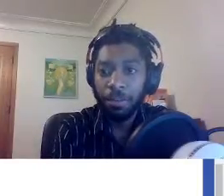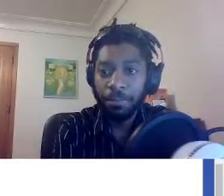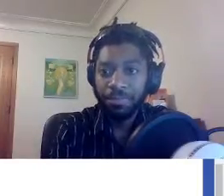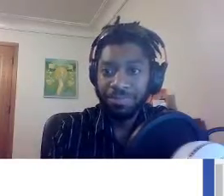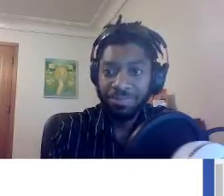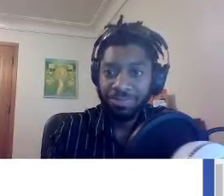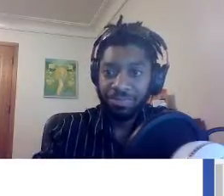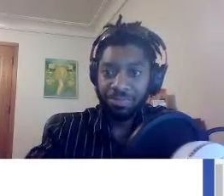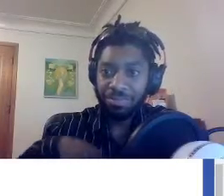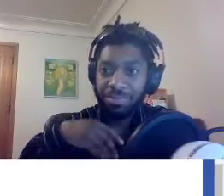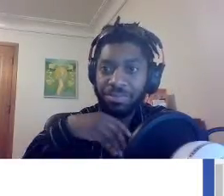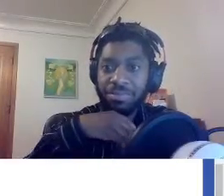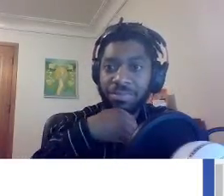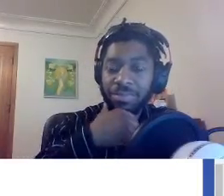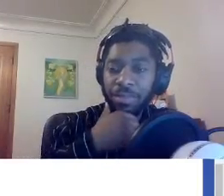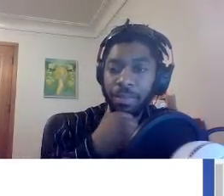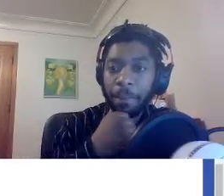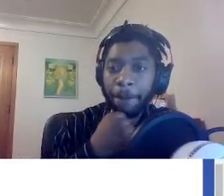stuff here.